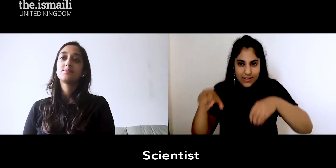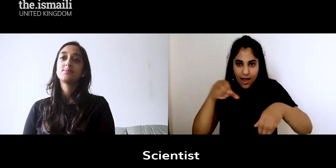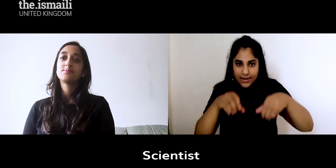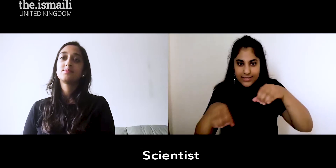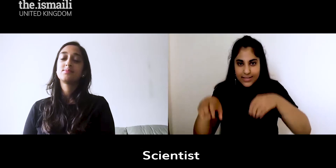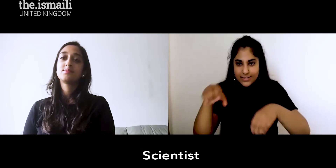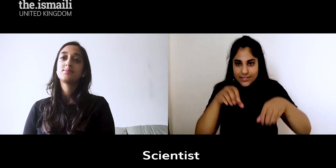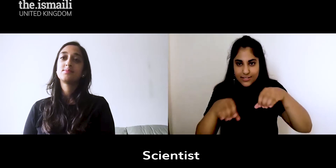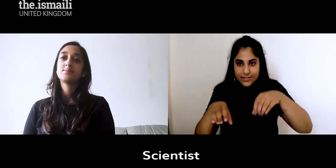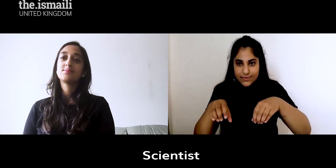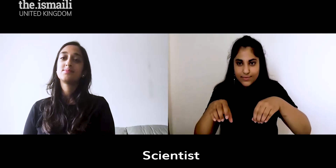Scientist.